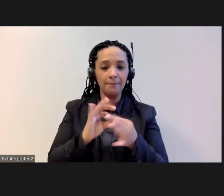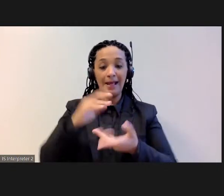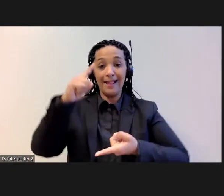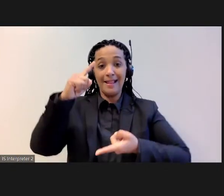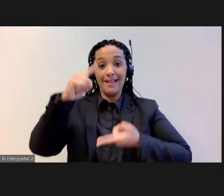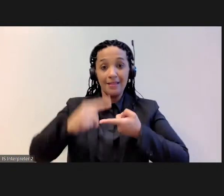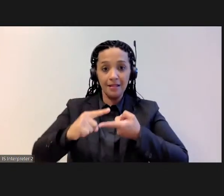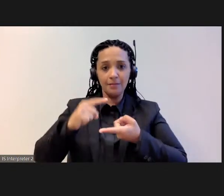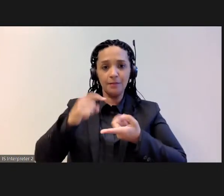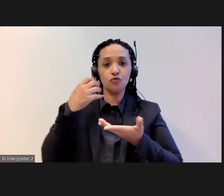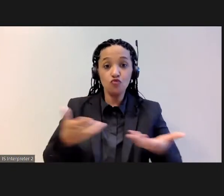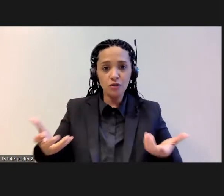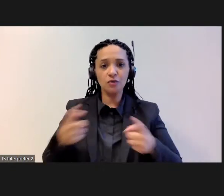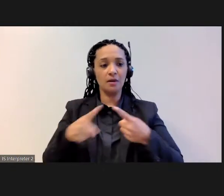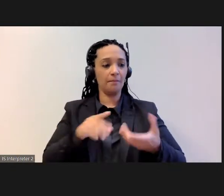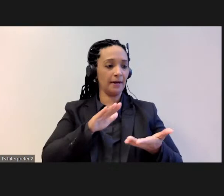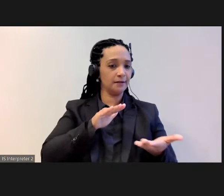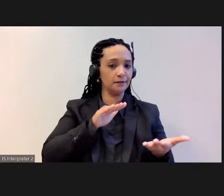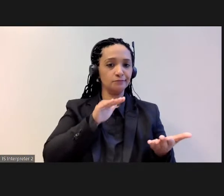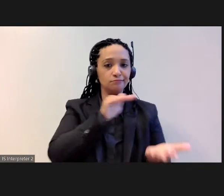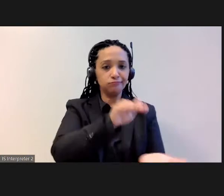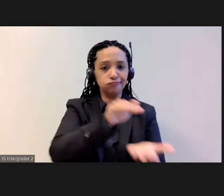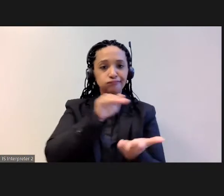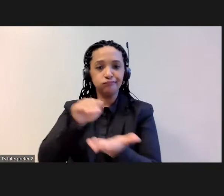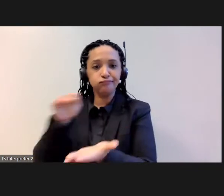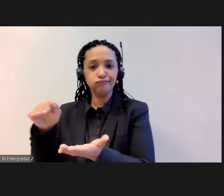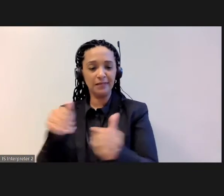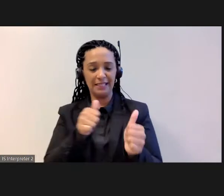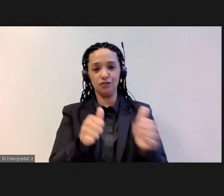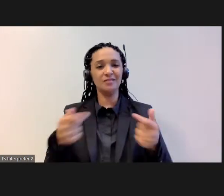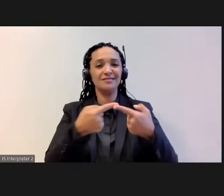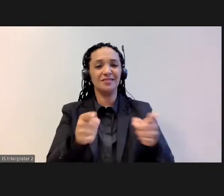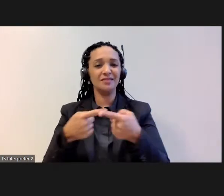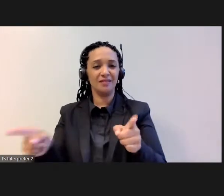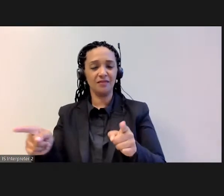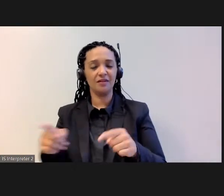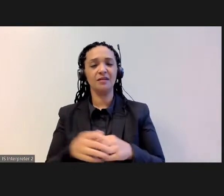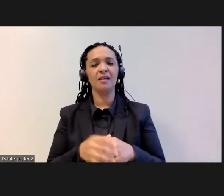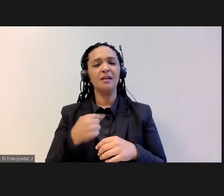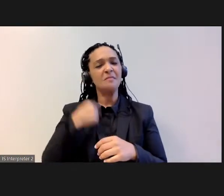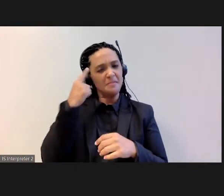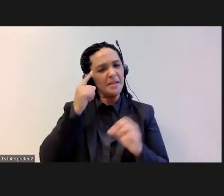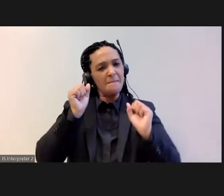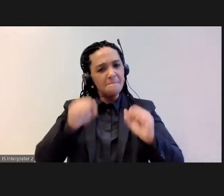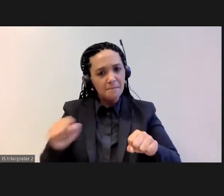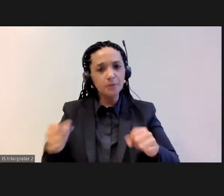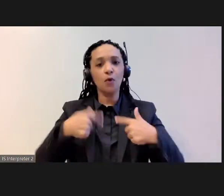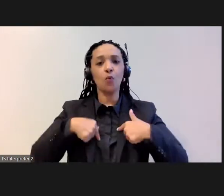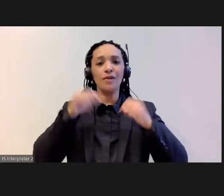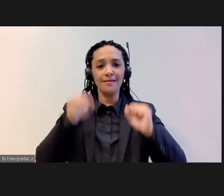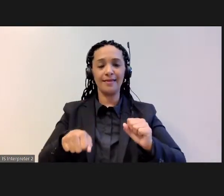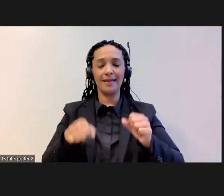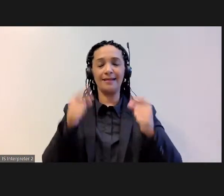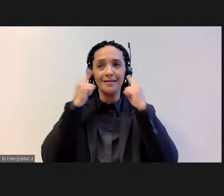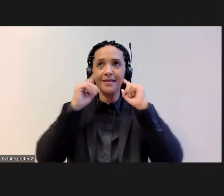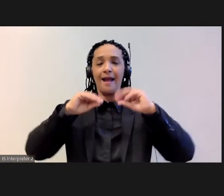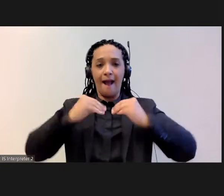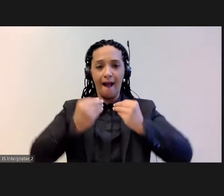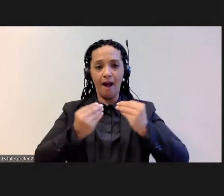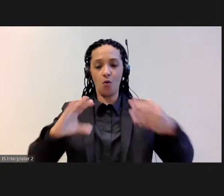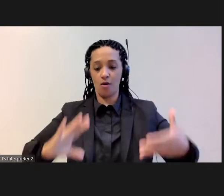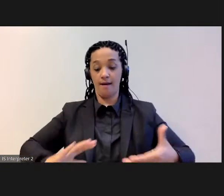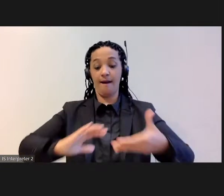have, at the country level. So there are a lot of ways that we could really be able to bring very simple,